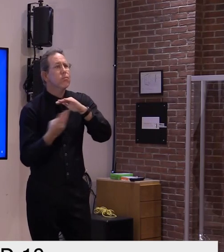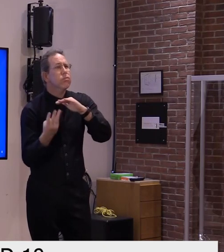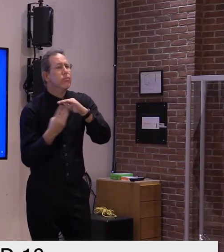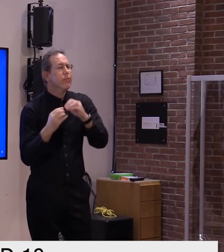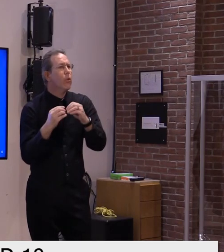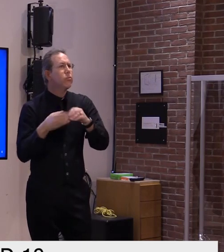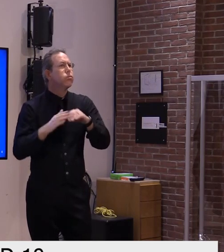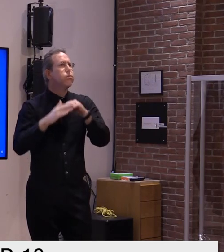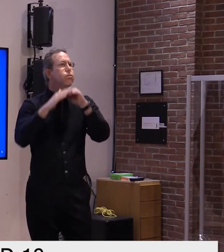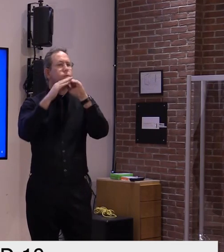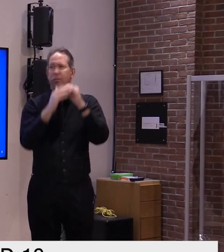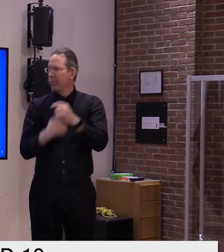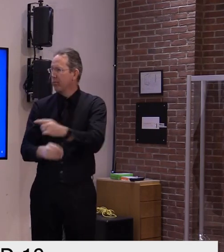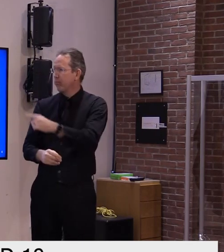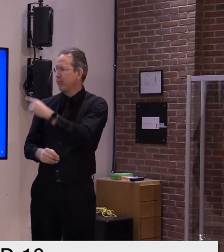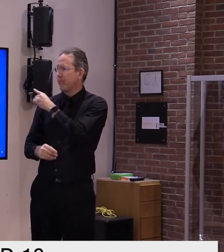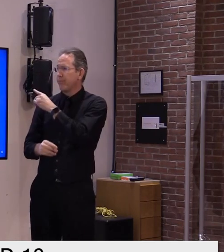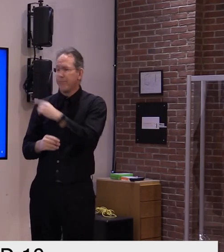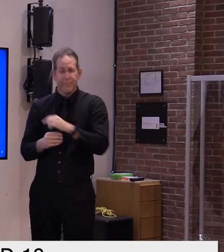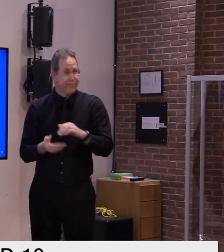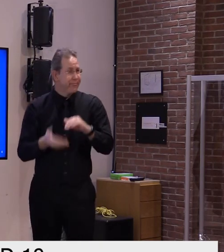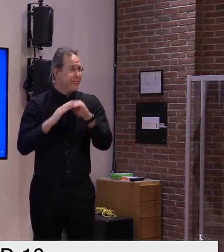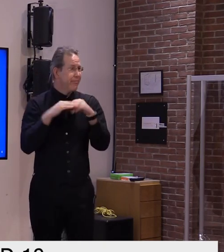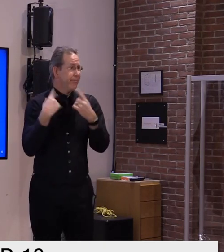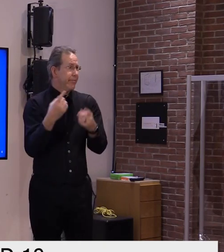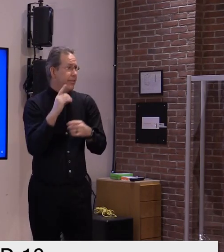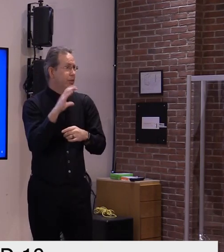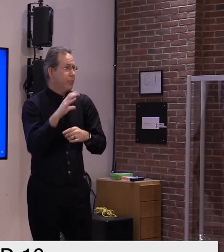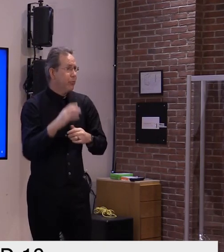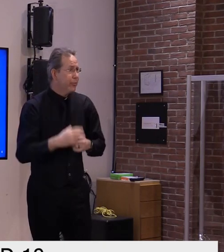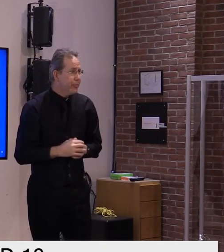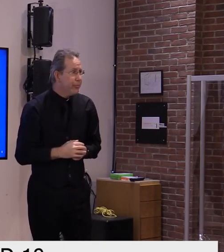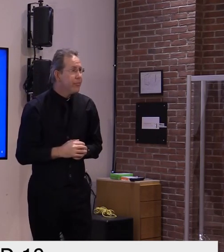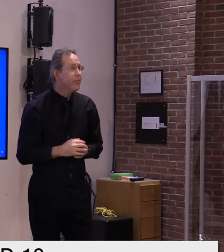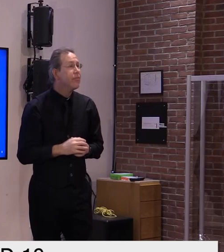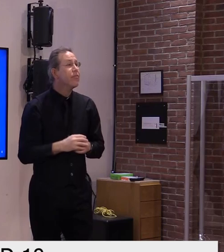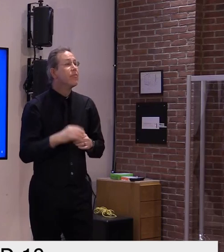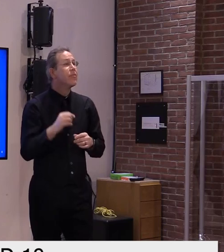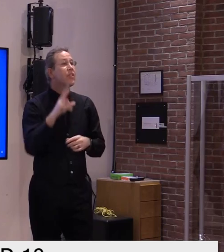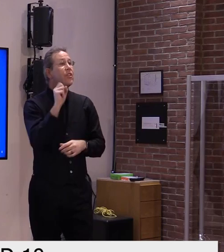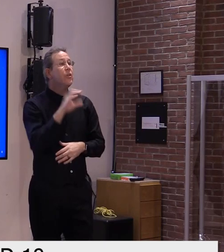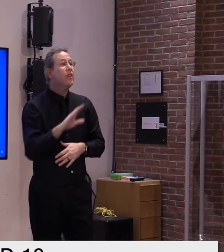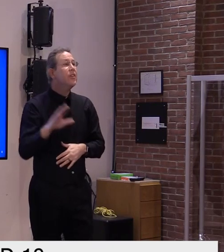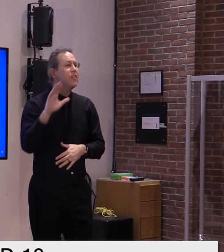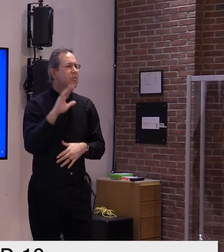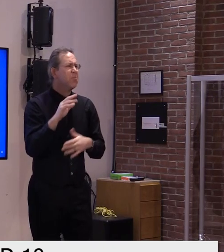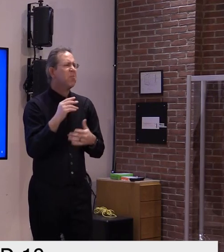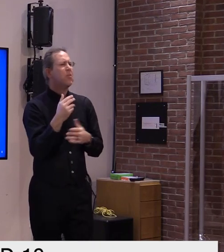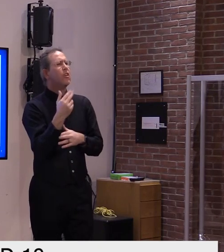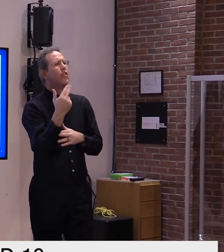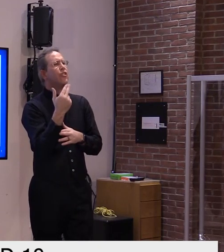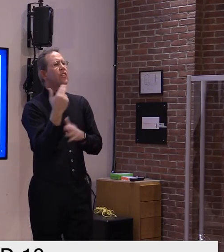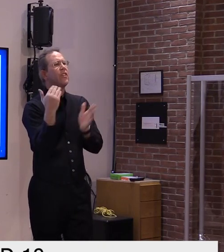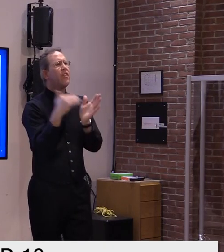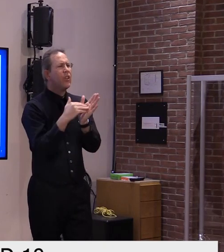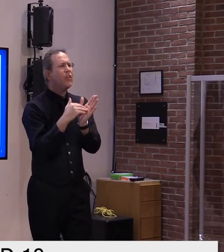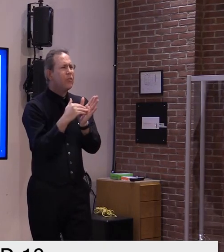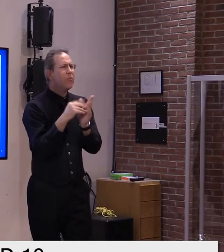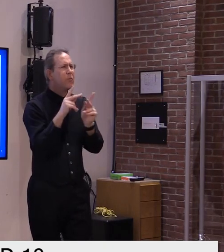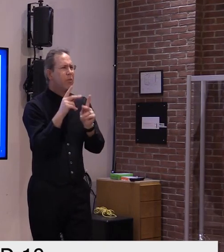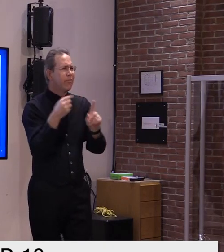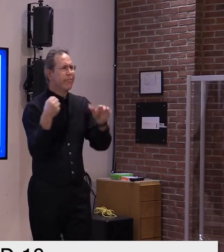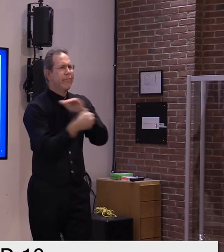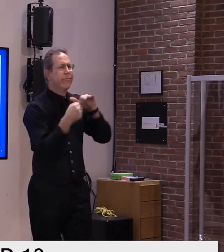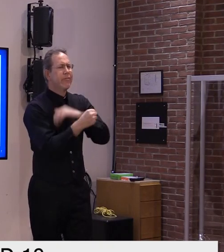with close to 13,000 individuals hospitalized across New England and New York. Here in Vermont, we're